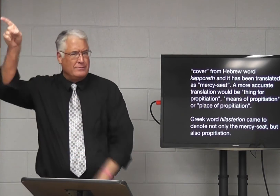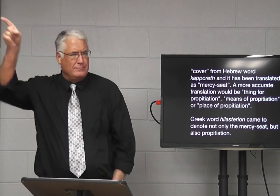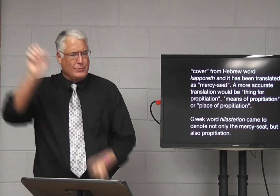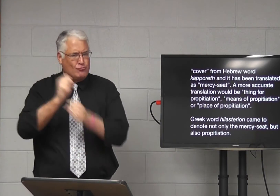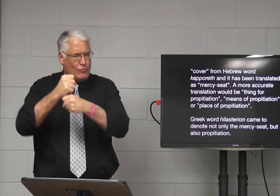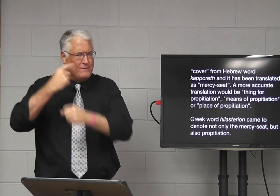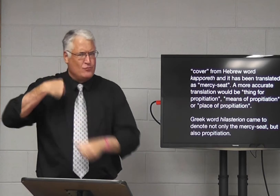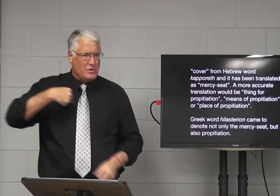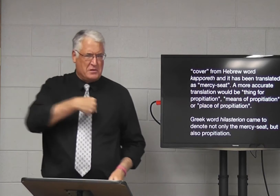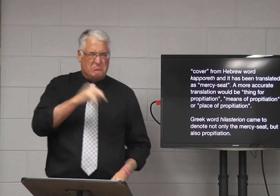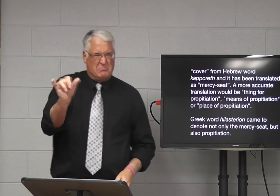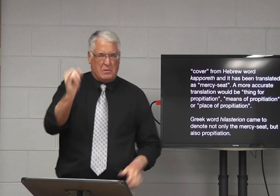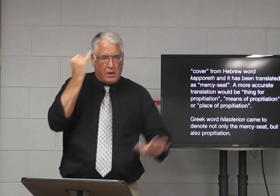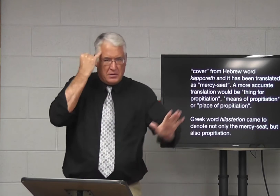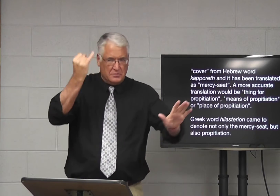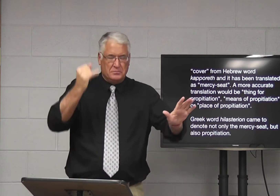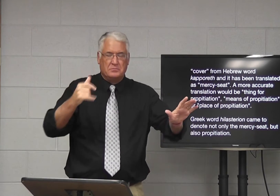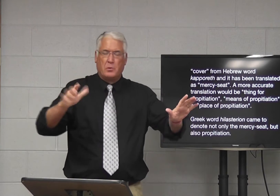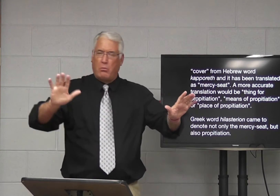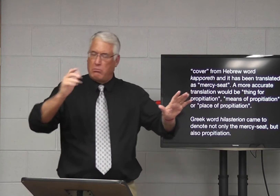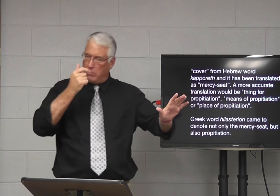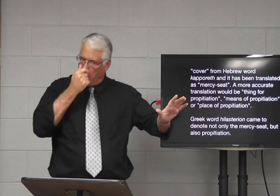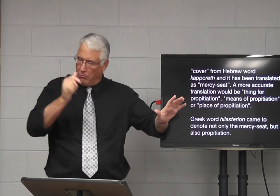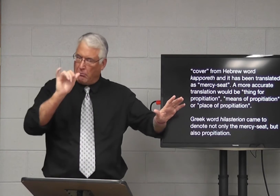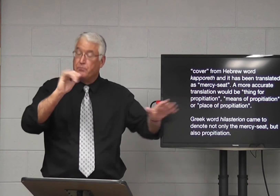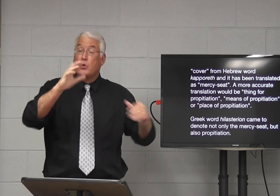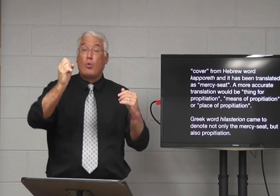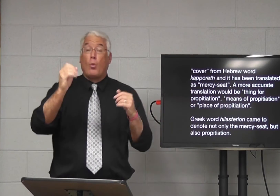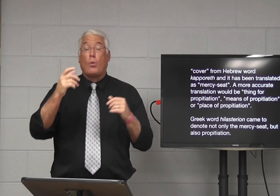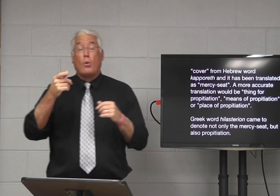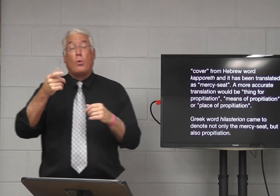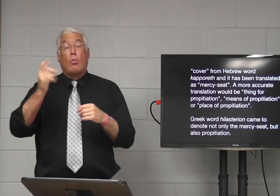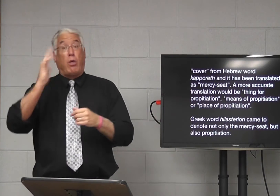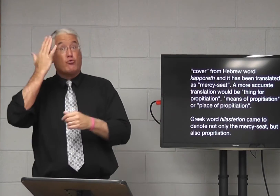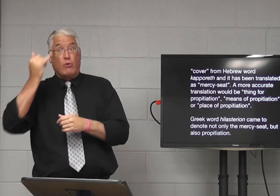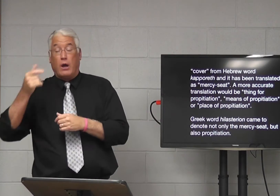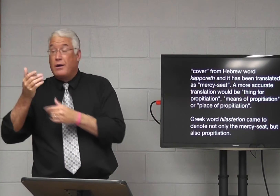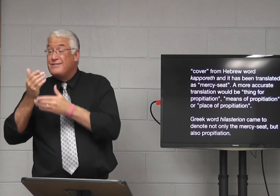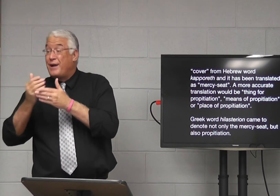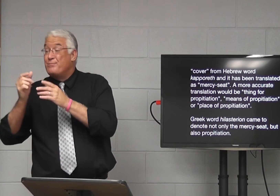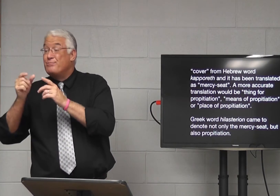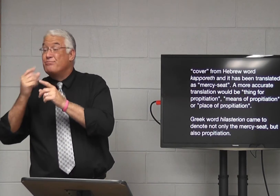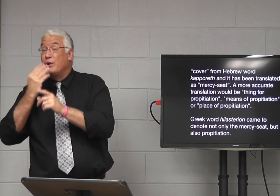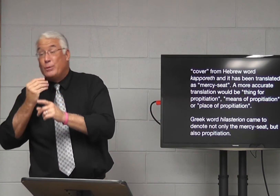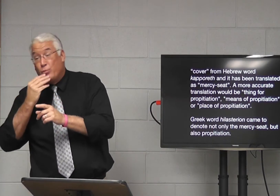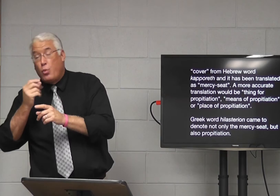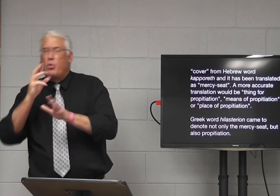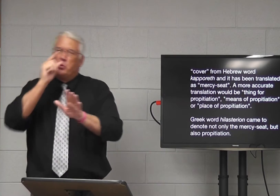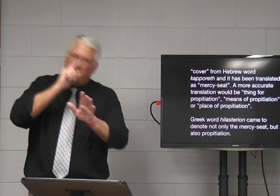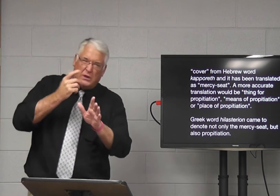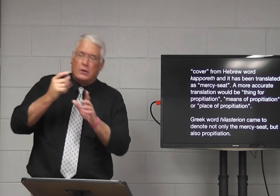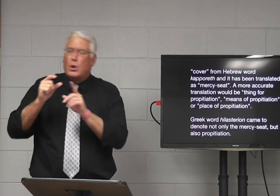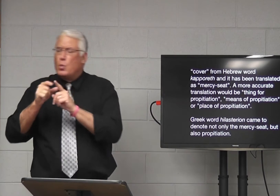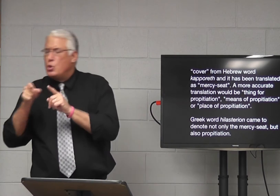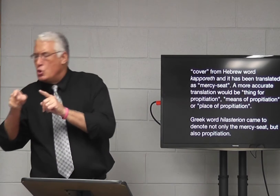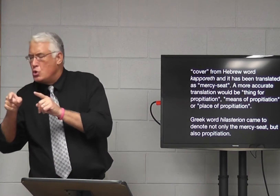So like ASL, God created that for us. So that's why some of the Jews and the Greek,